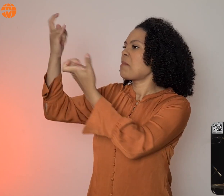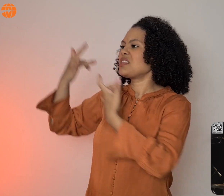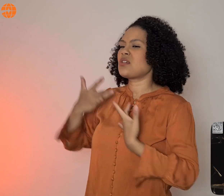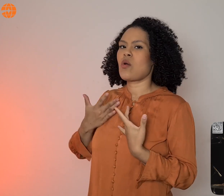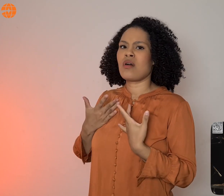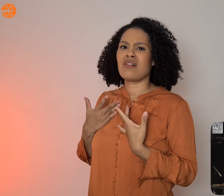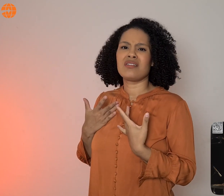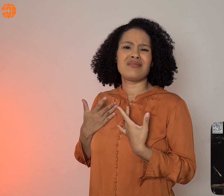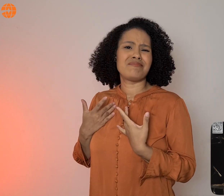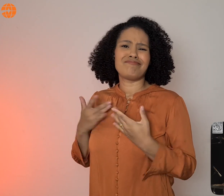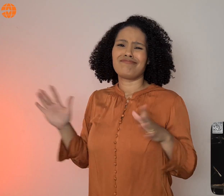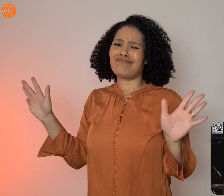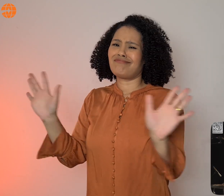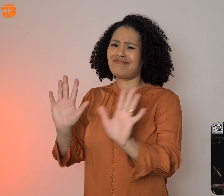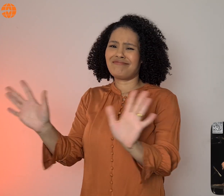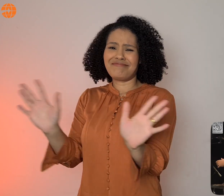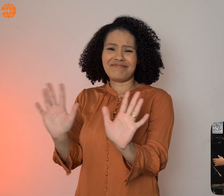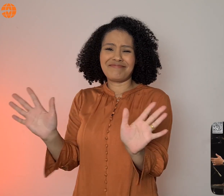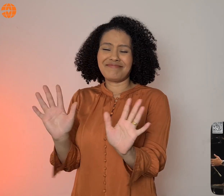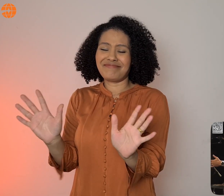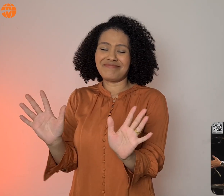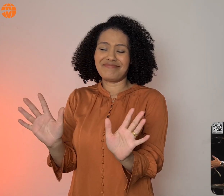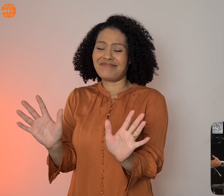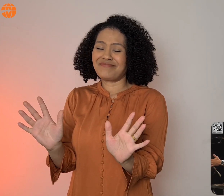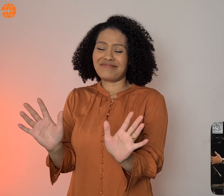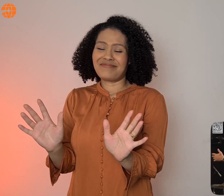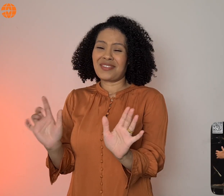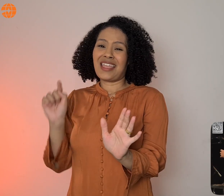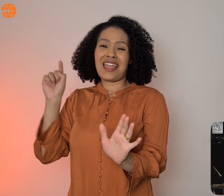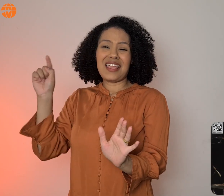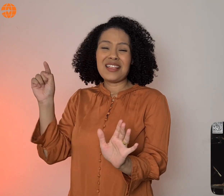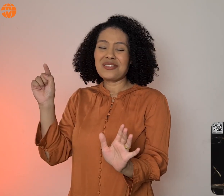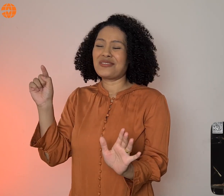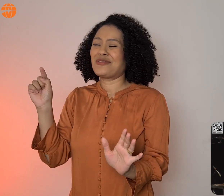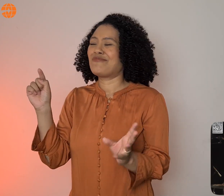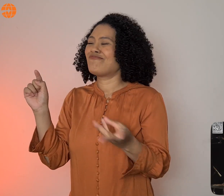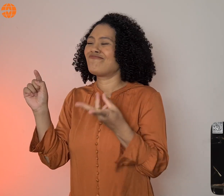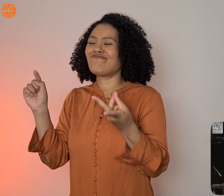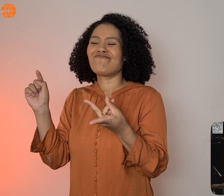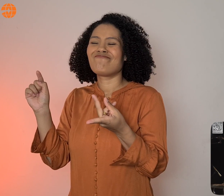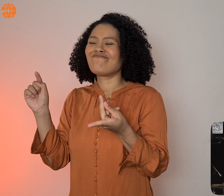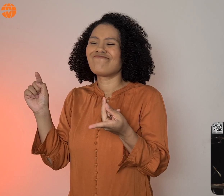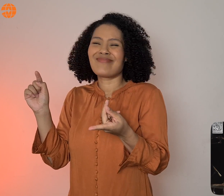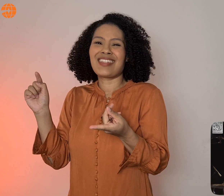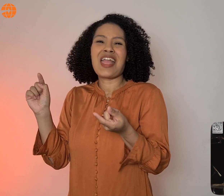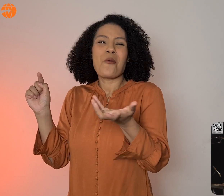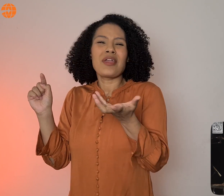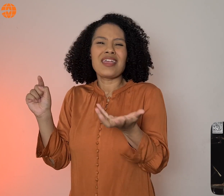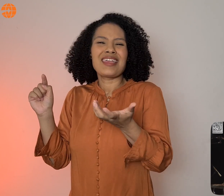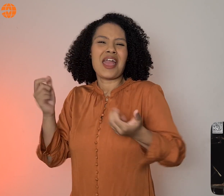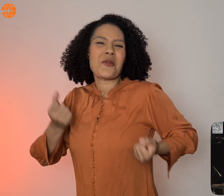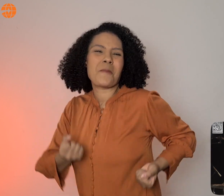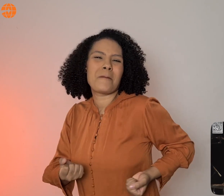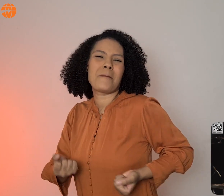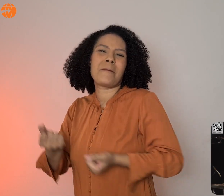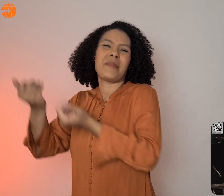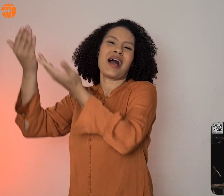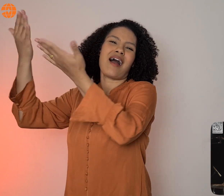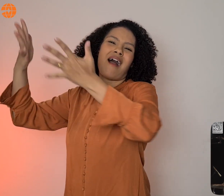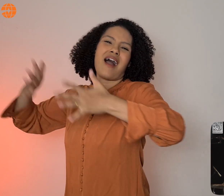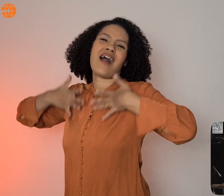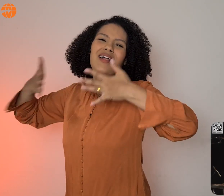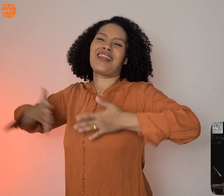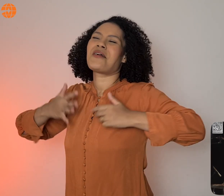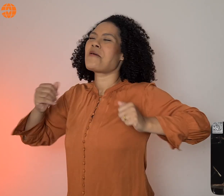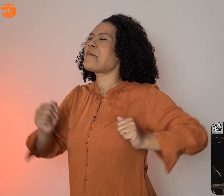Him. Quando nós nos tornamos menos preocupados daquilo que Deus pode fazer e nós estamos mais interessados em bendizê-lo ou abençoá-lo também. That